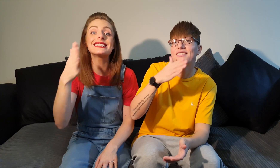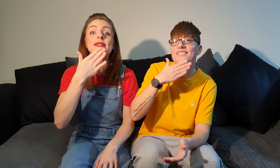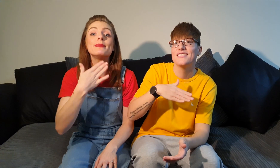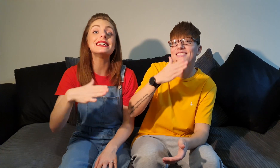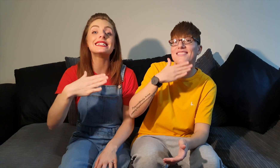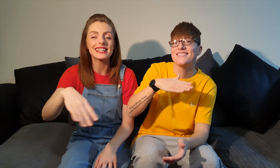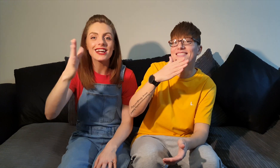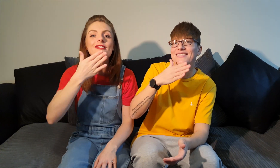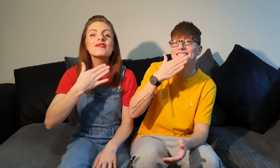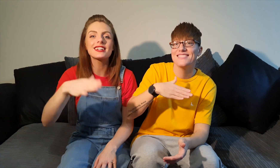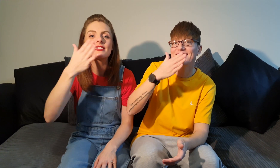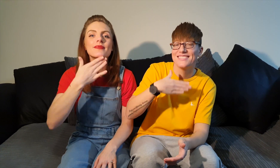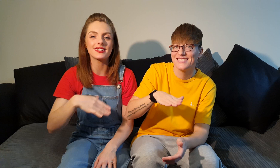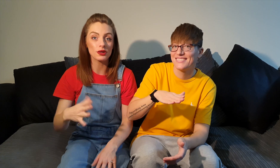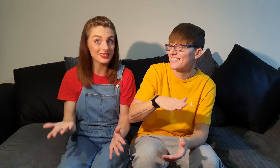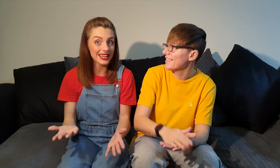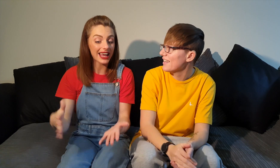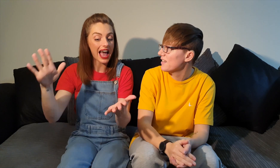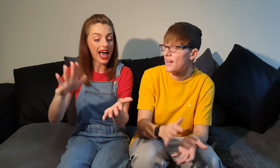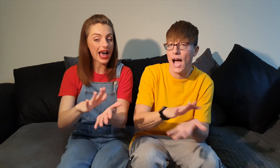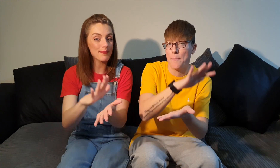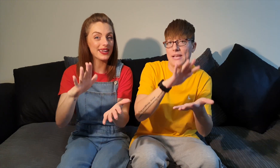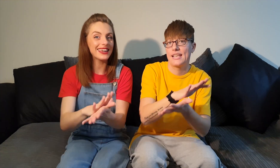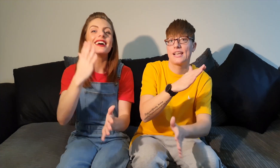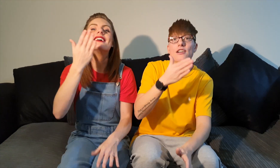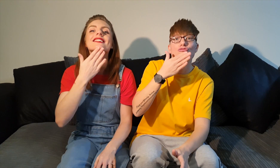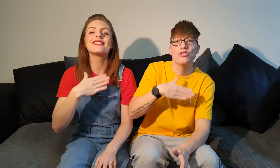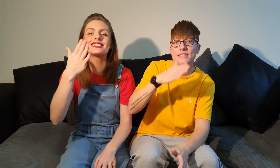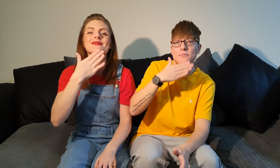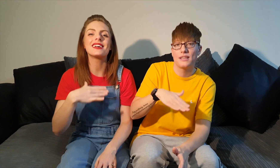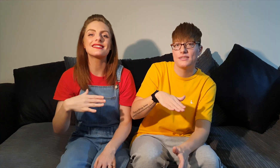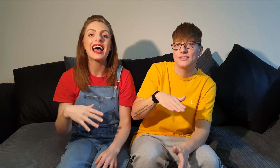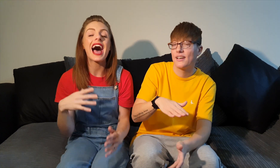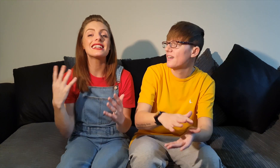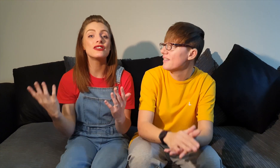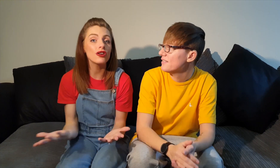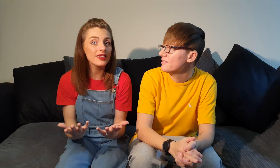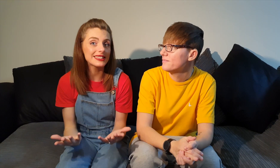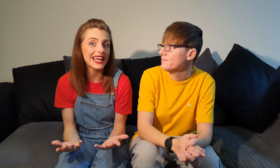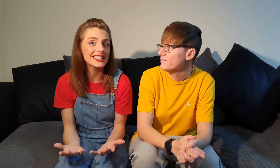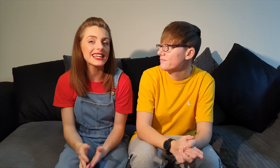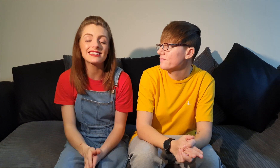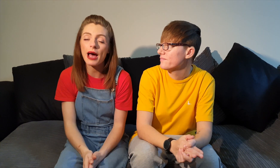Santa's beard. Christmas. You would say Happy Christmas. And another date is Happy